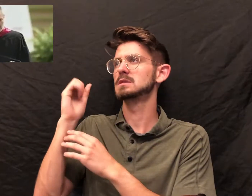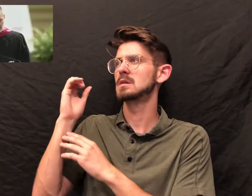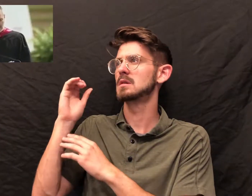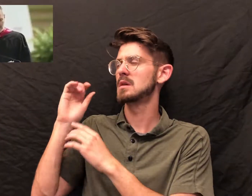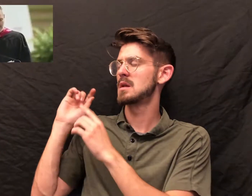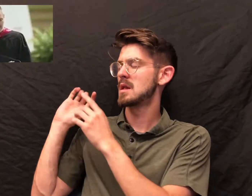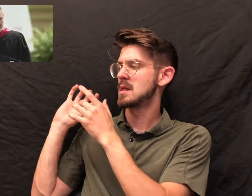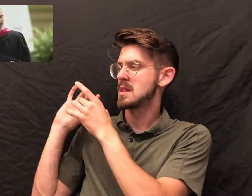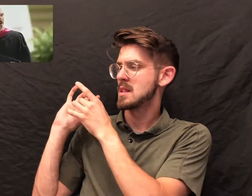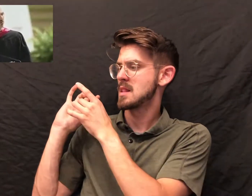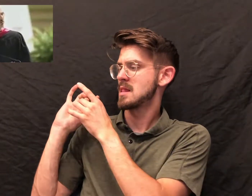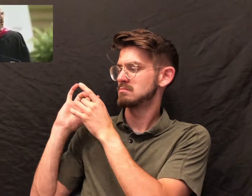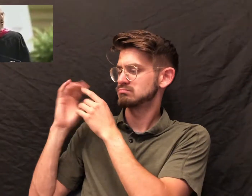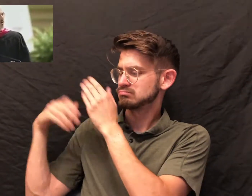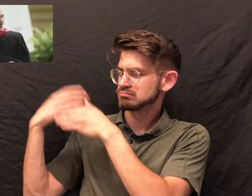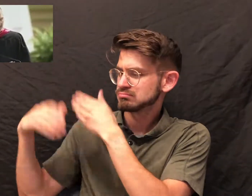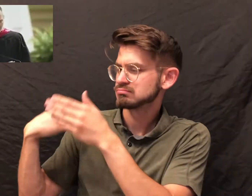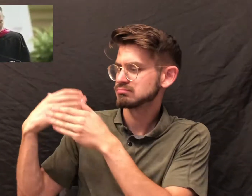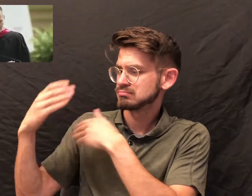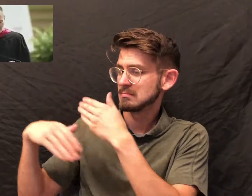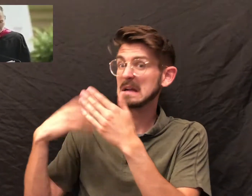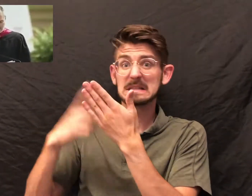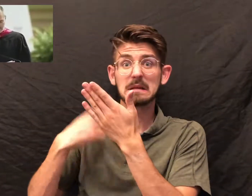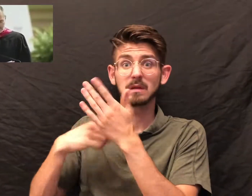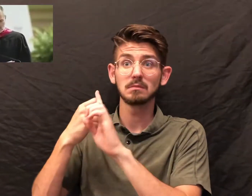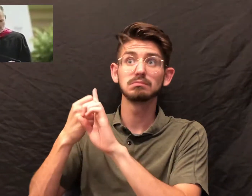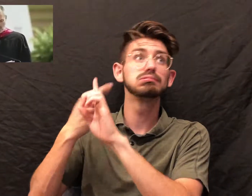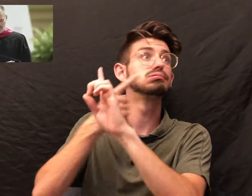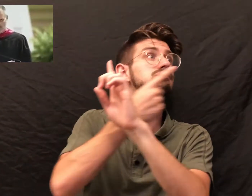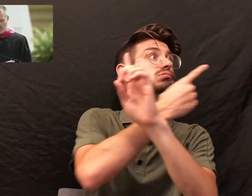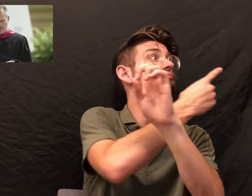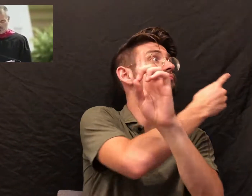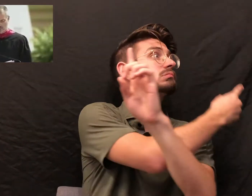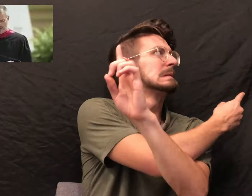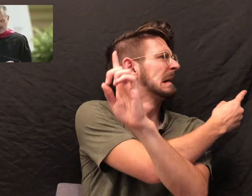you off the well-worn path, and that will make all the difference.